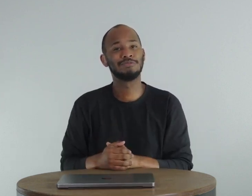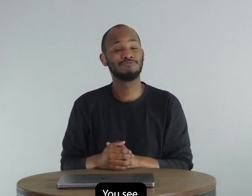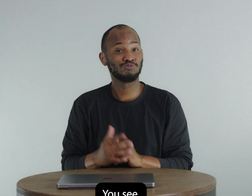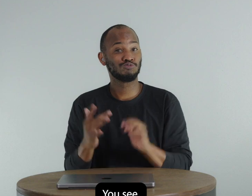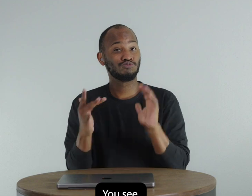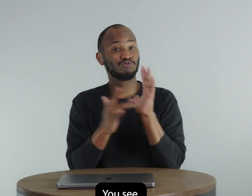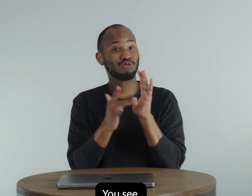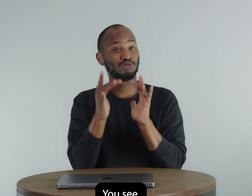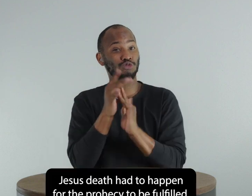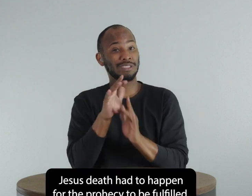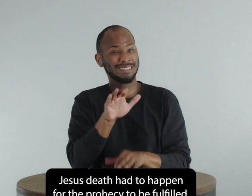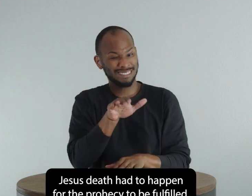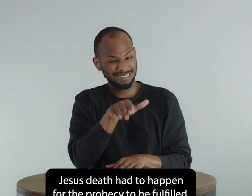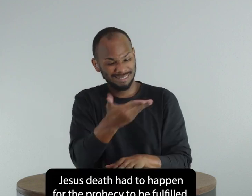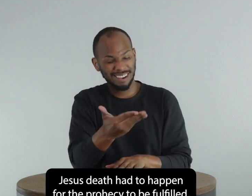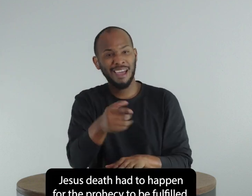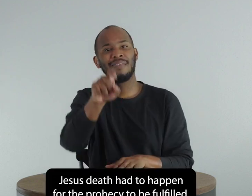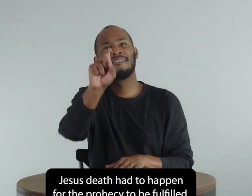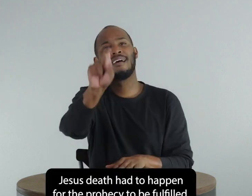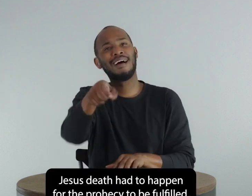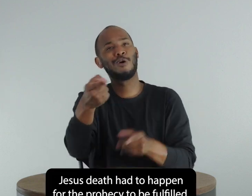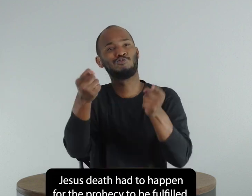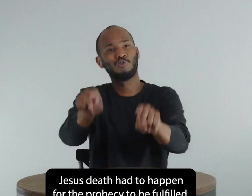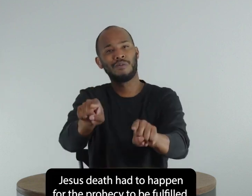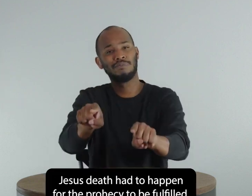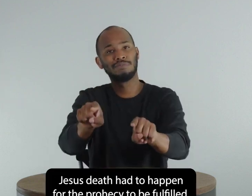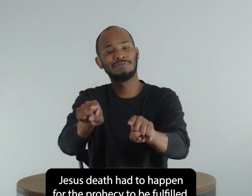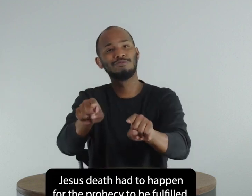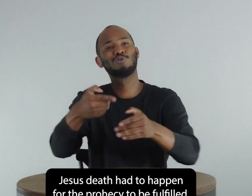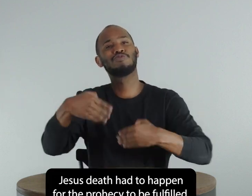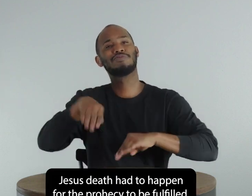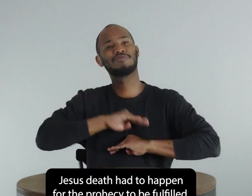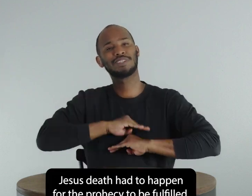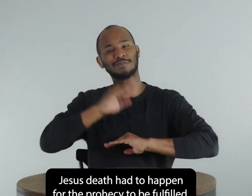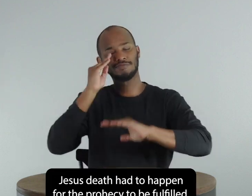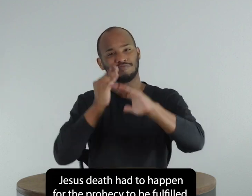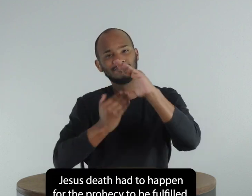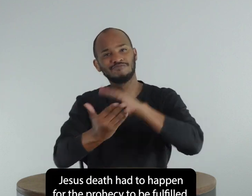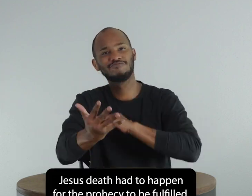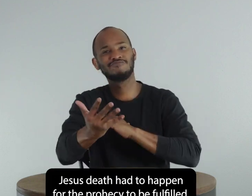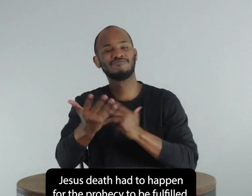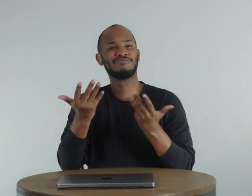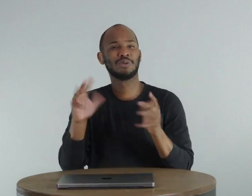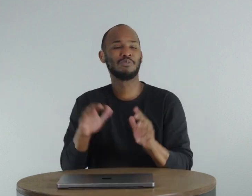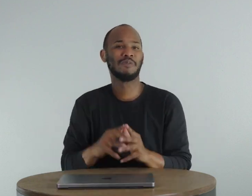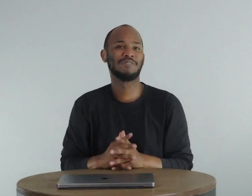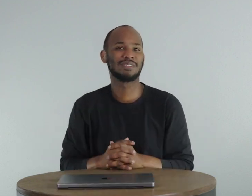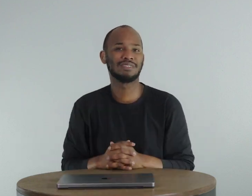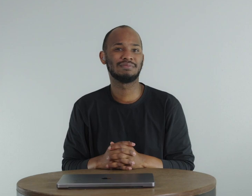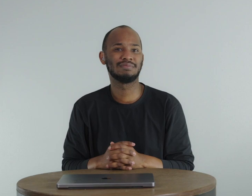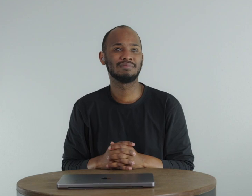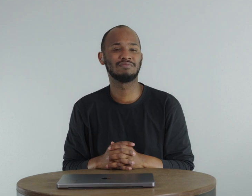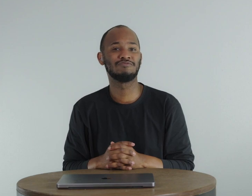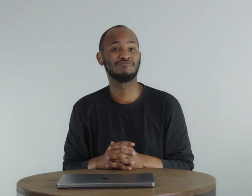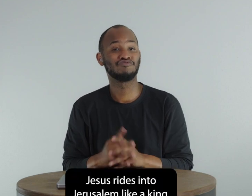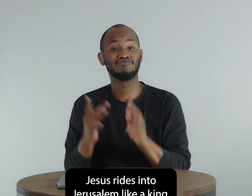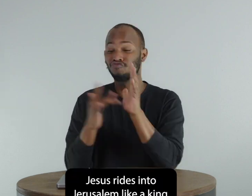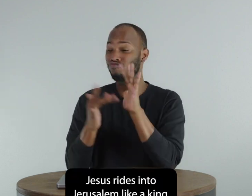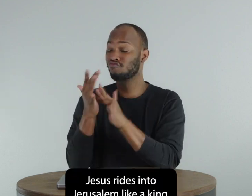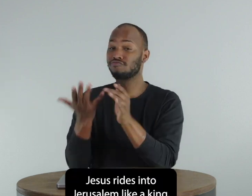You see, Jesus' death had to happen for the prophecy to be fulfilled. Jesus riding